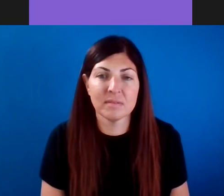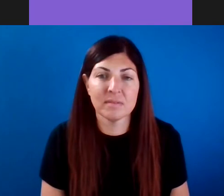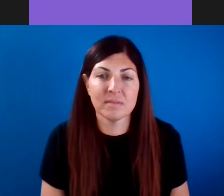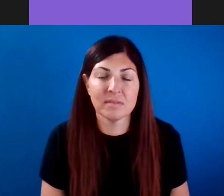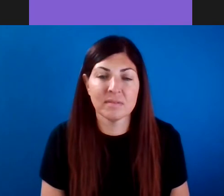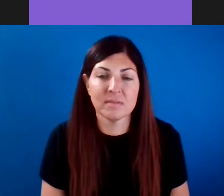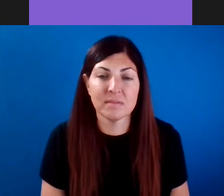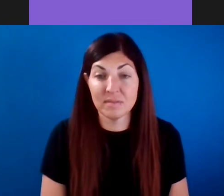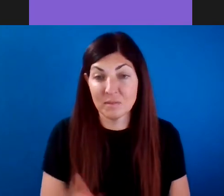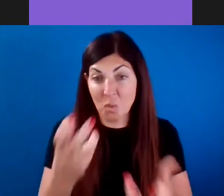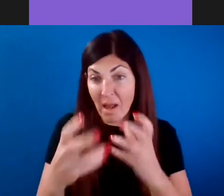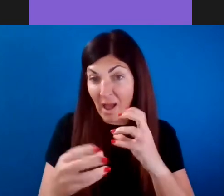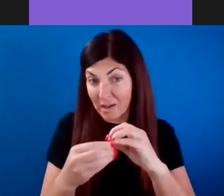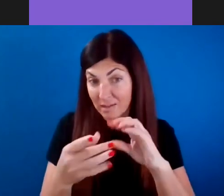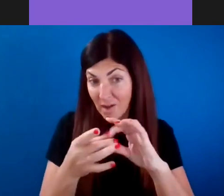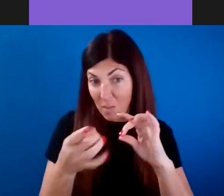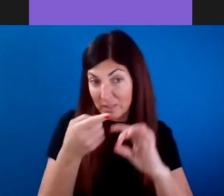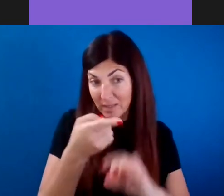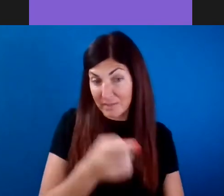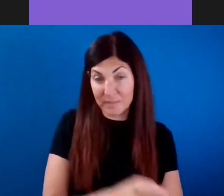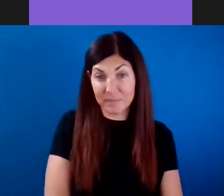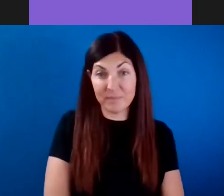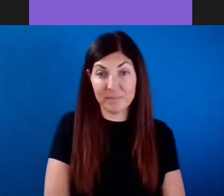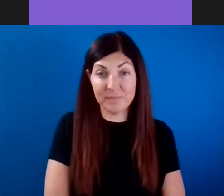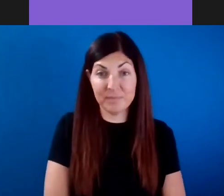Anything you want to add to that, Jen?